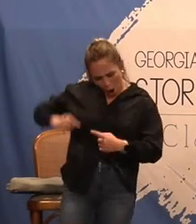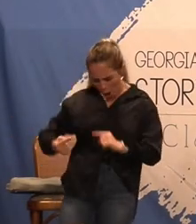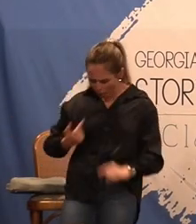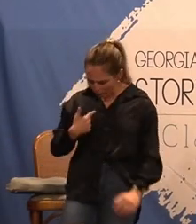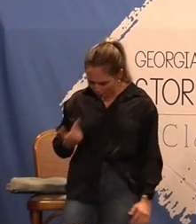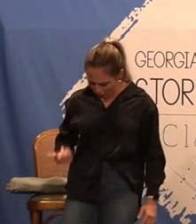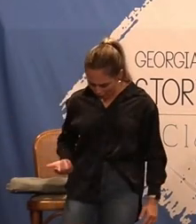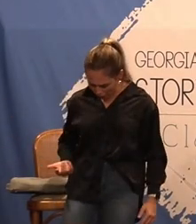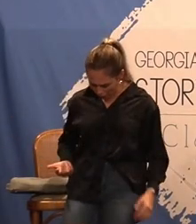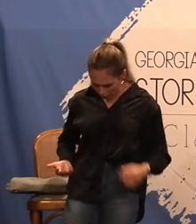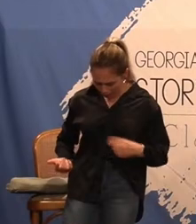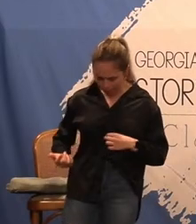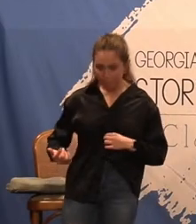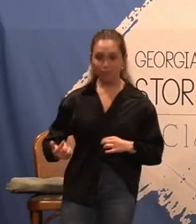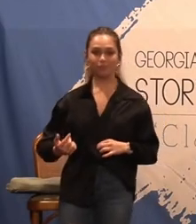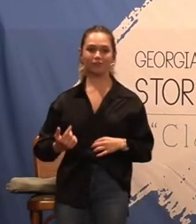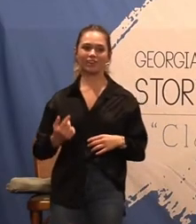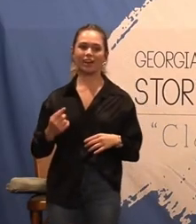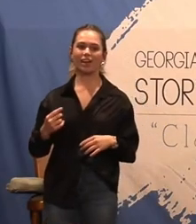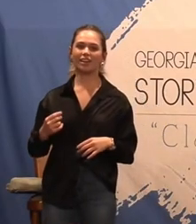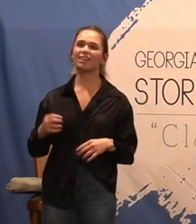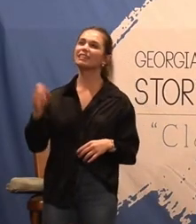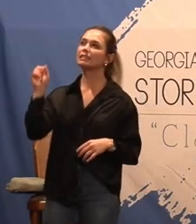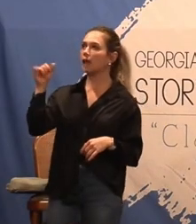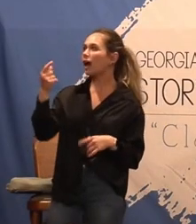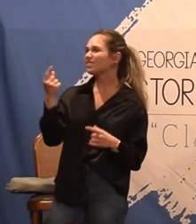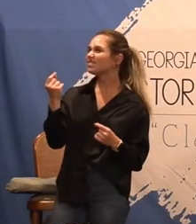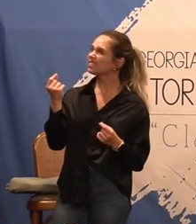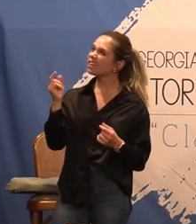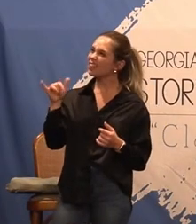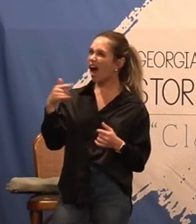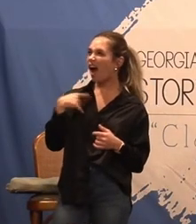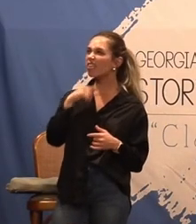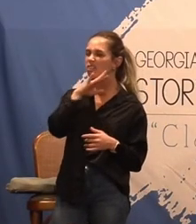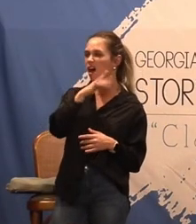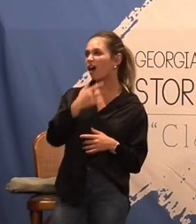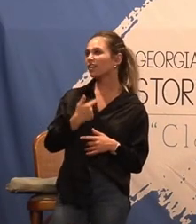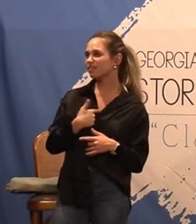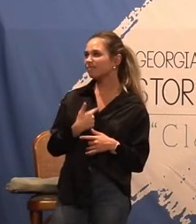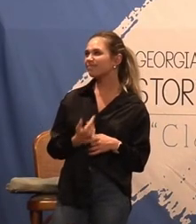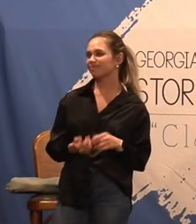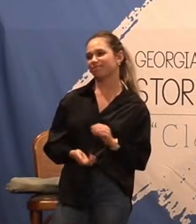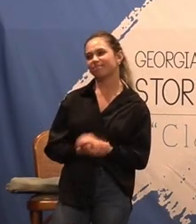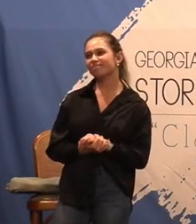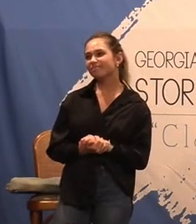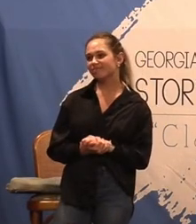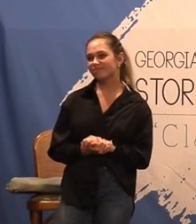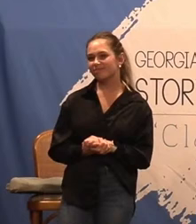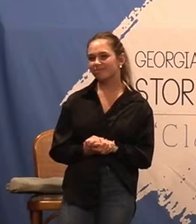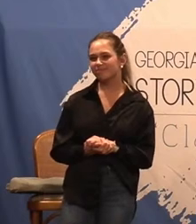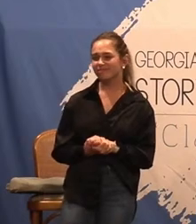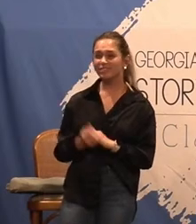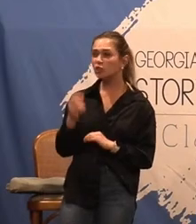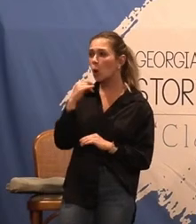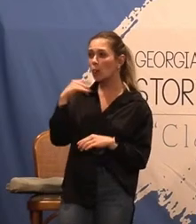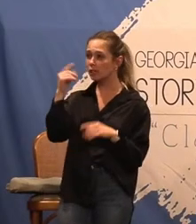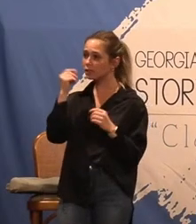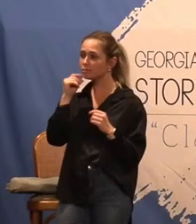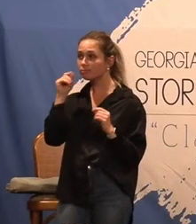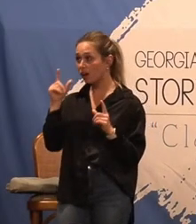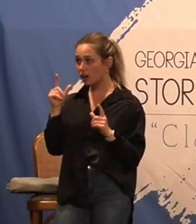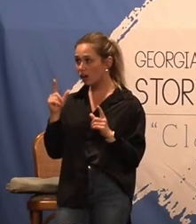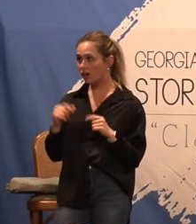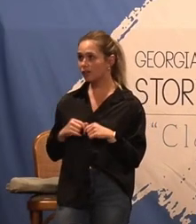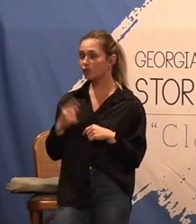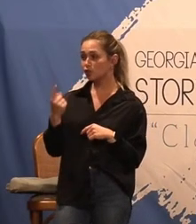me. The snake says, yeah, I did, and I lied. He said, don't look so shocked.